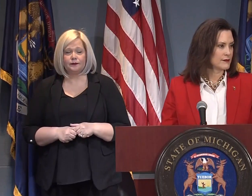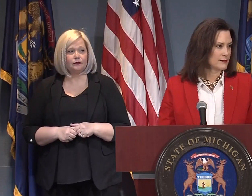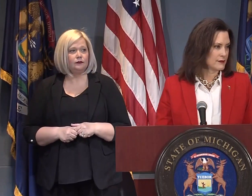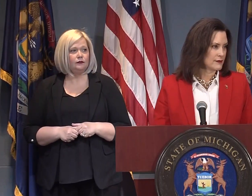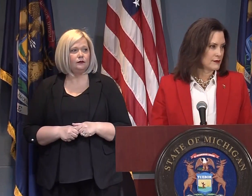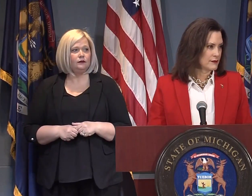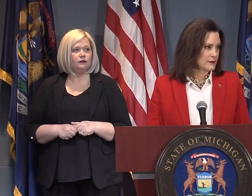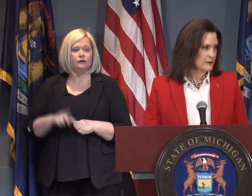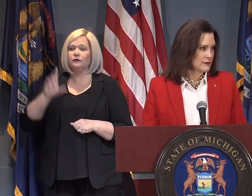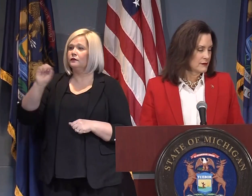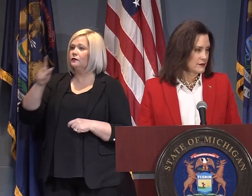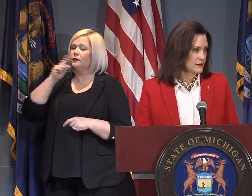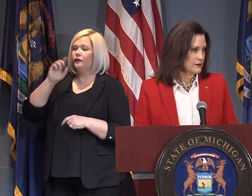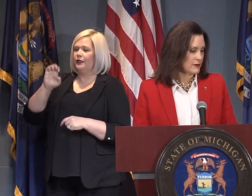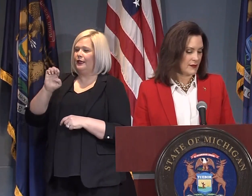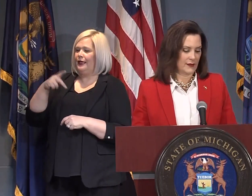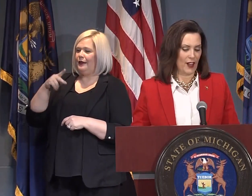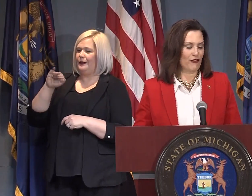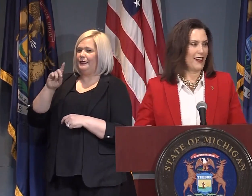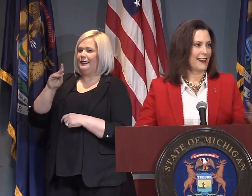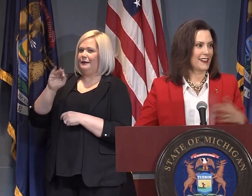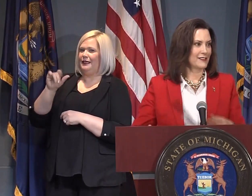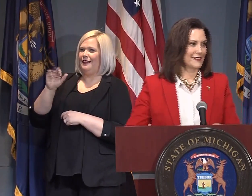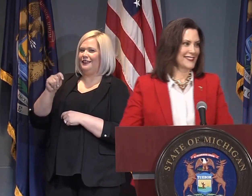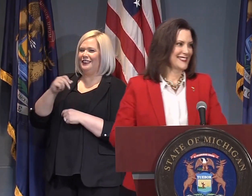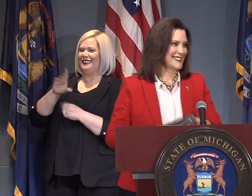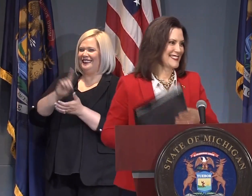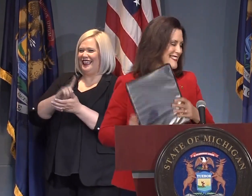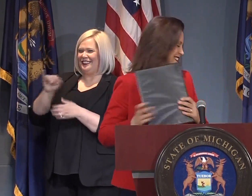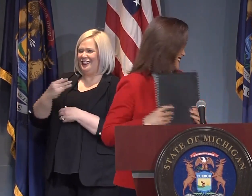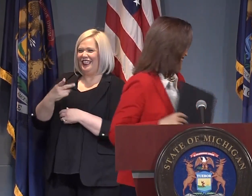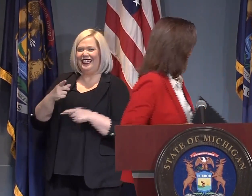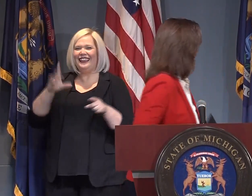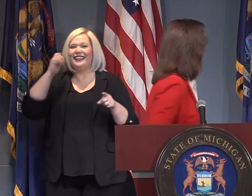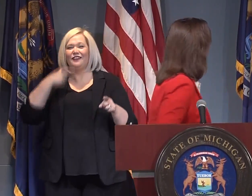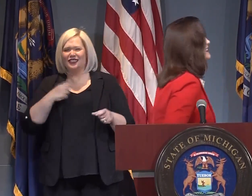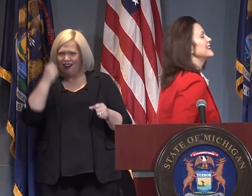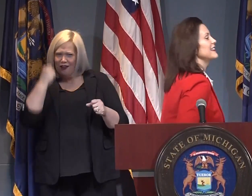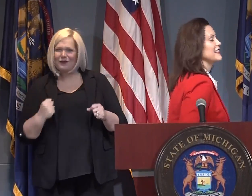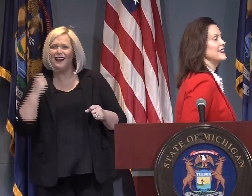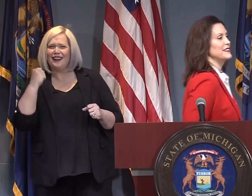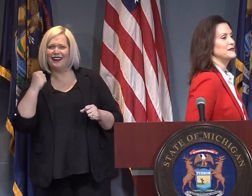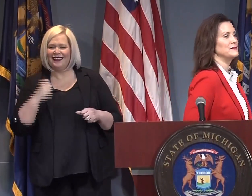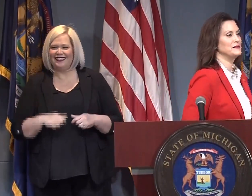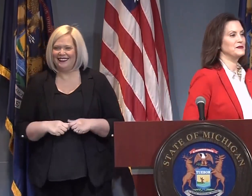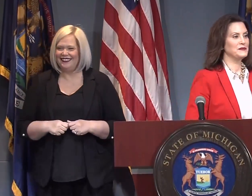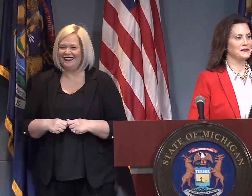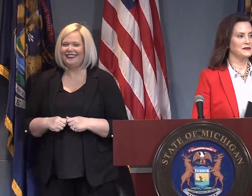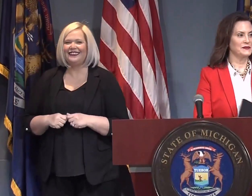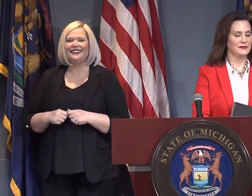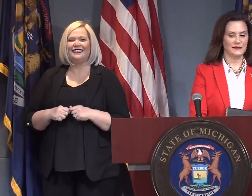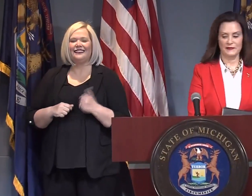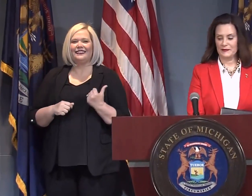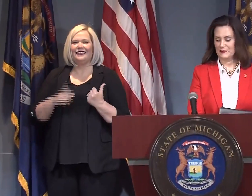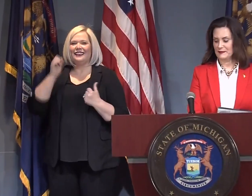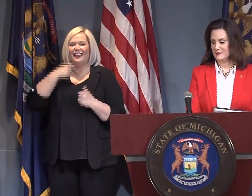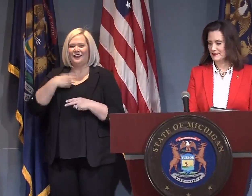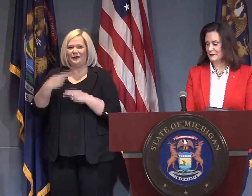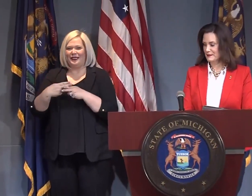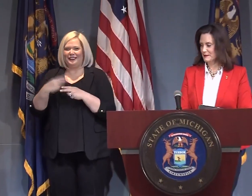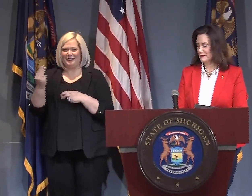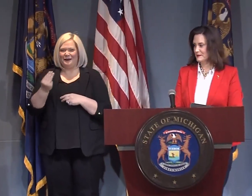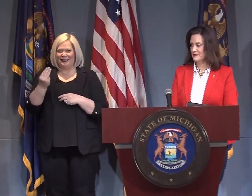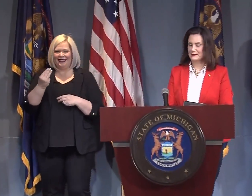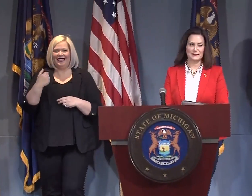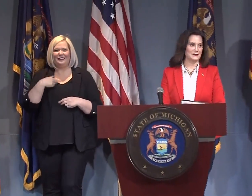A question for the epidemiologist and Dr. J. All right. What level, the governor mentioned on Monday